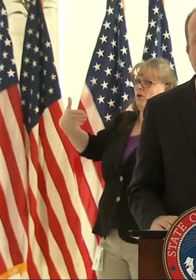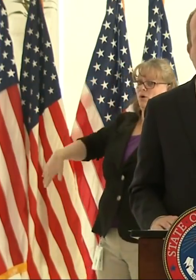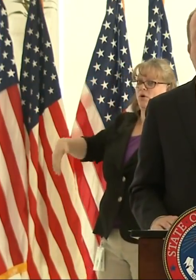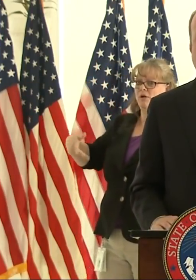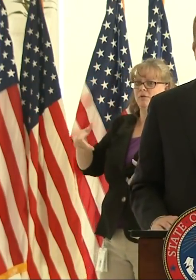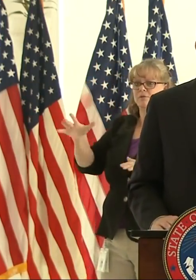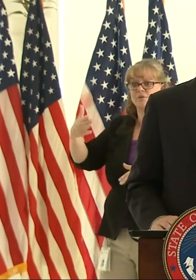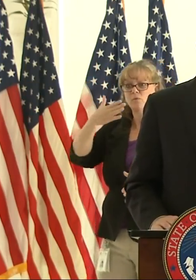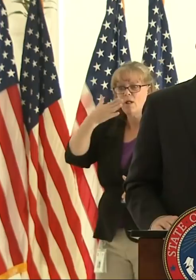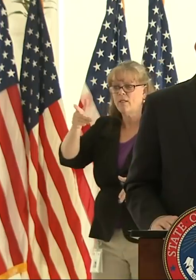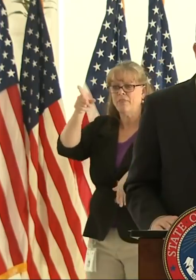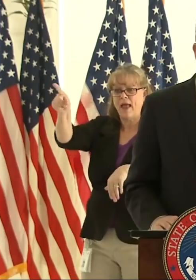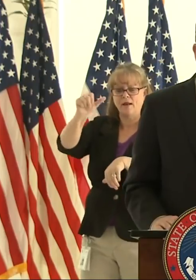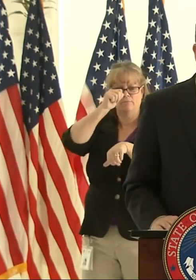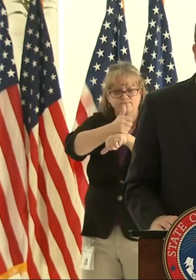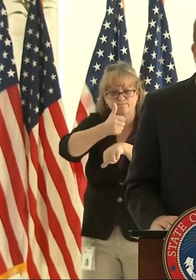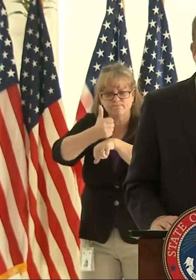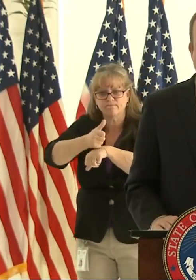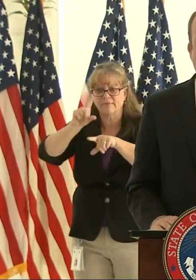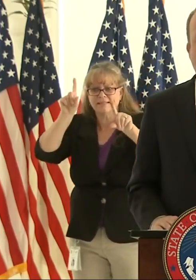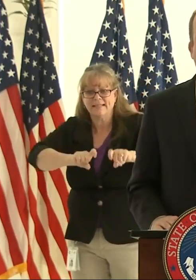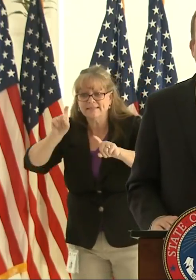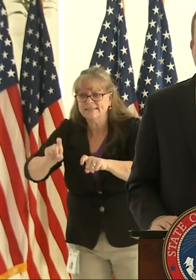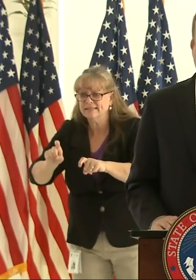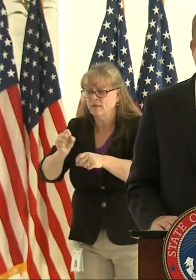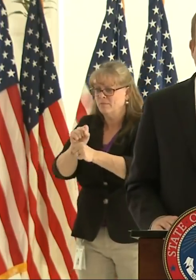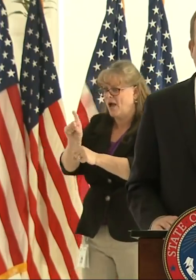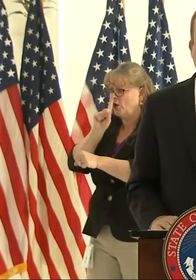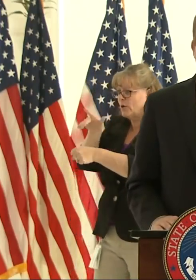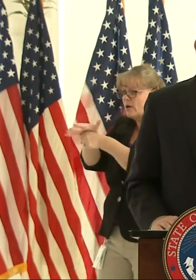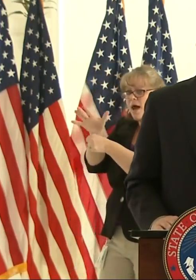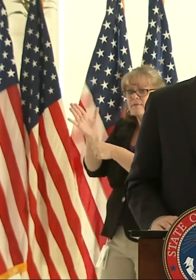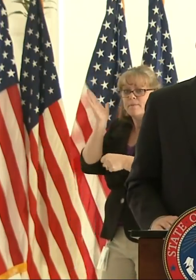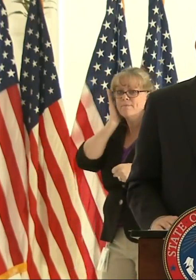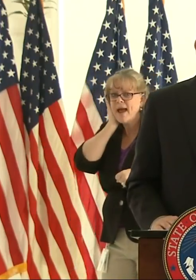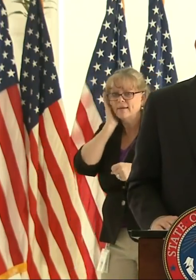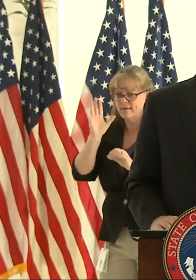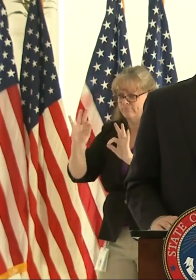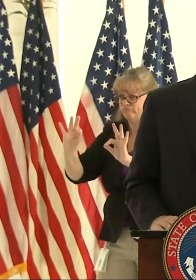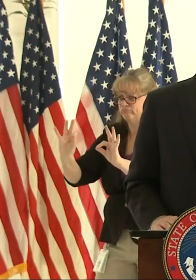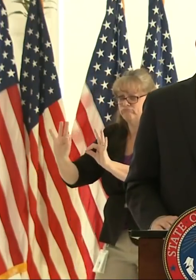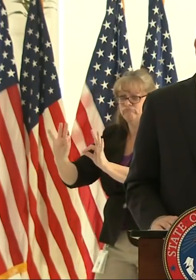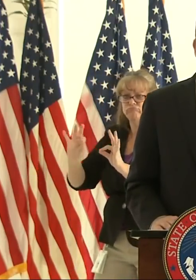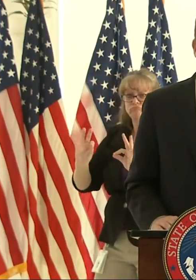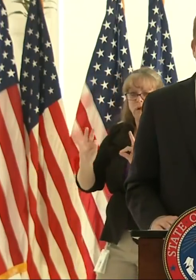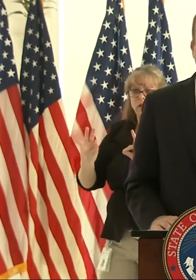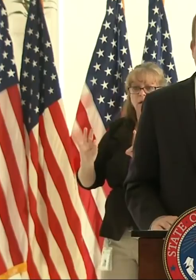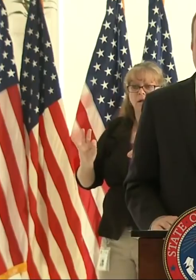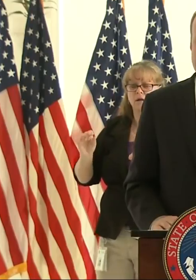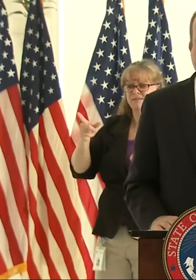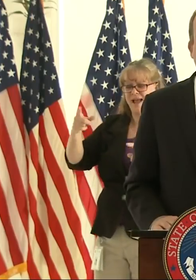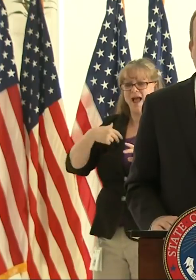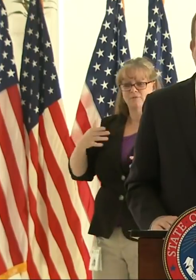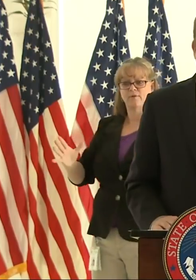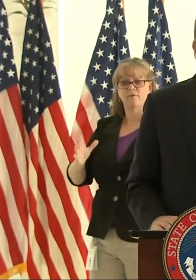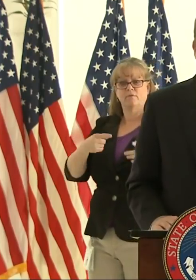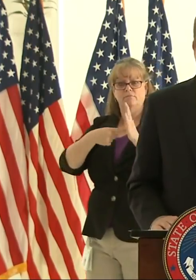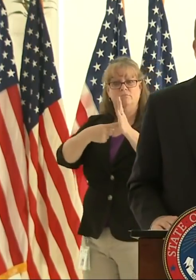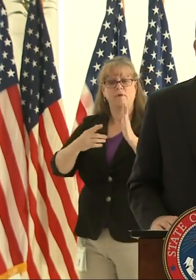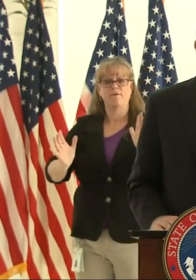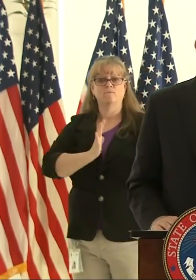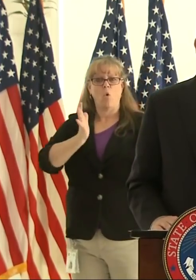capacity, the guidelines. So there'll be a more formal process for how they do that. But, we look forward to engaging in a